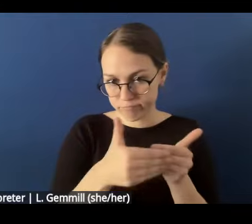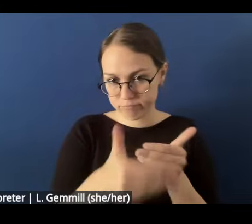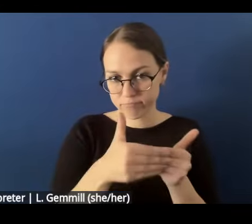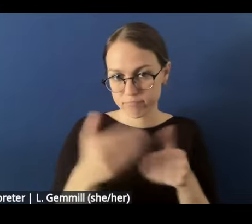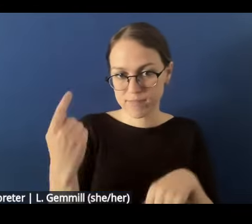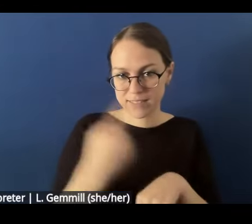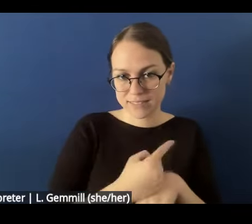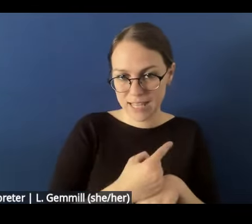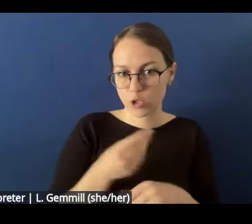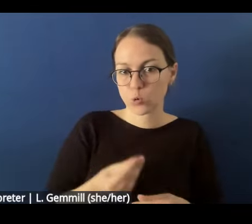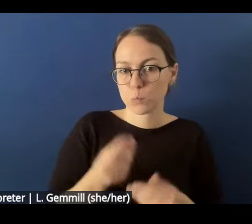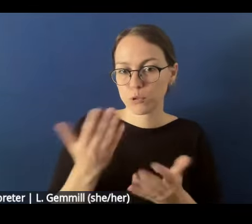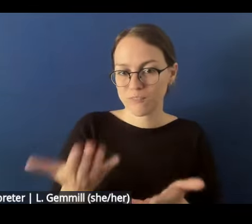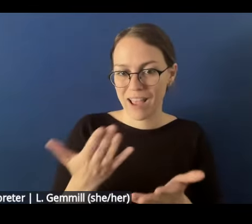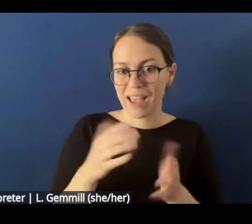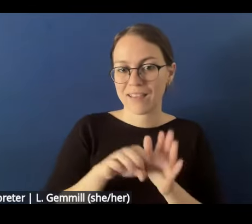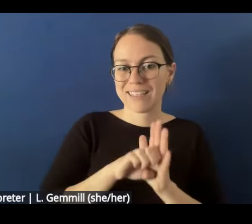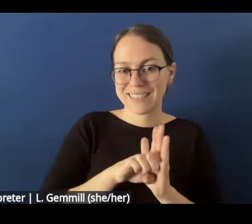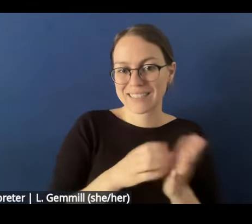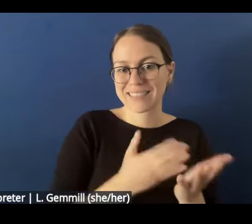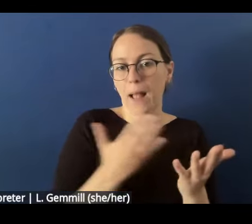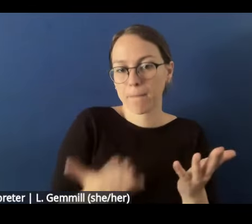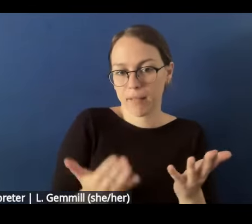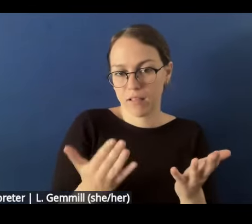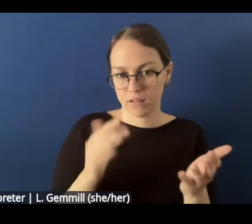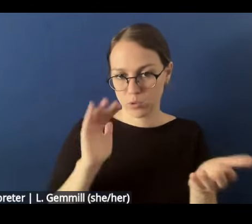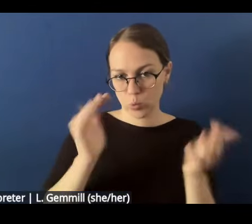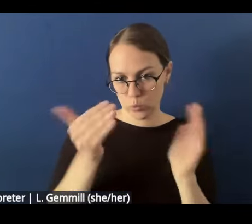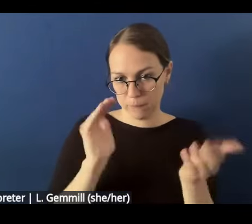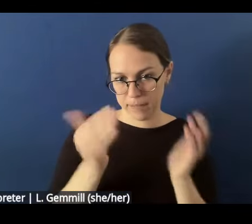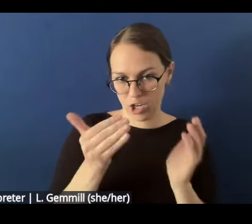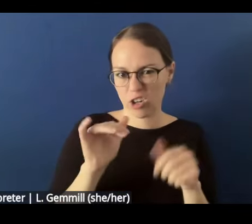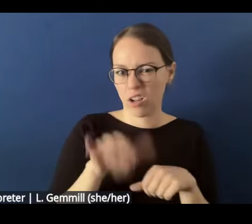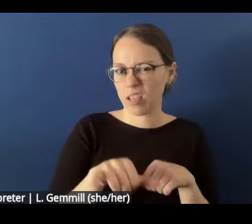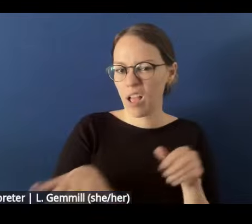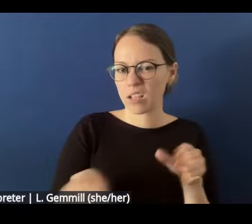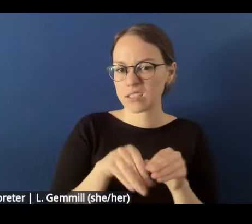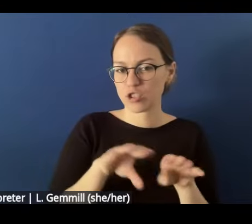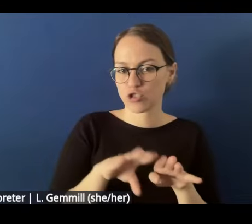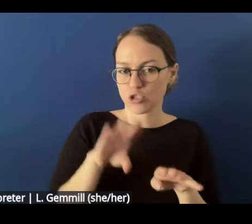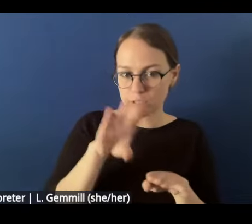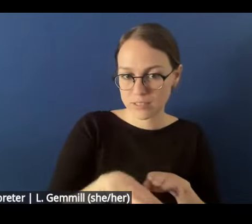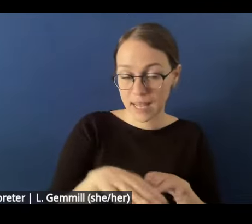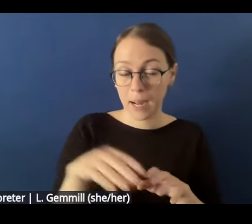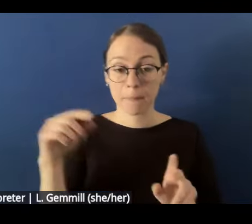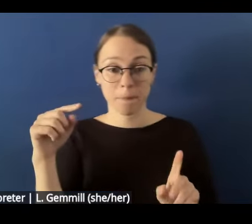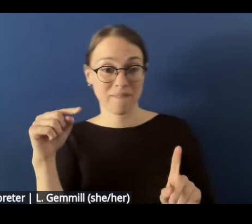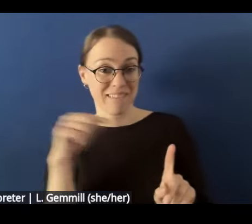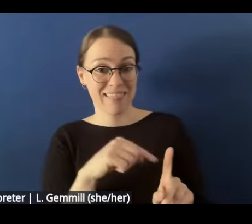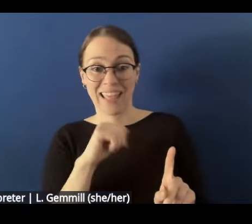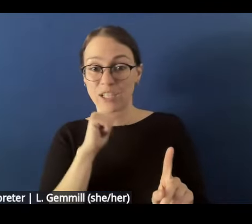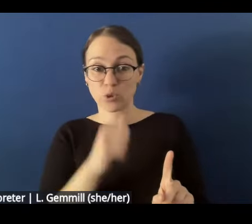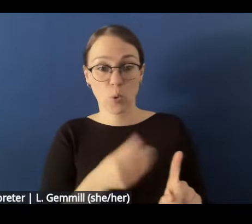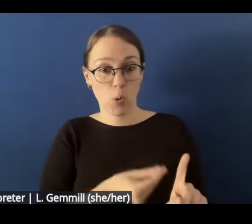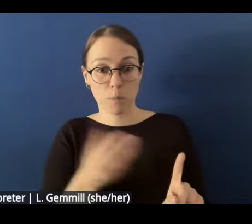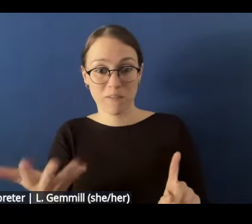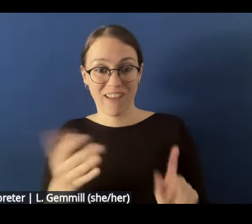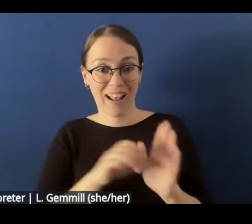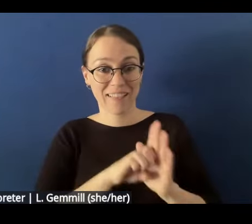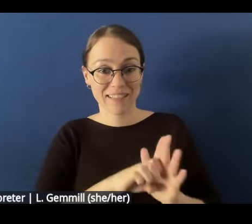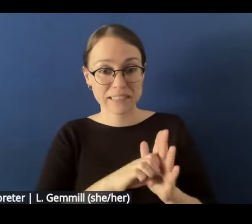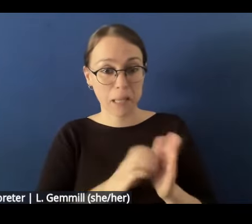a sample as an additional step. And if you don't provide the sample, that's fine. But if you don't provide the